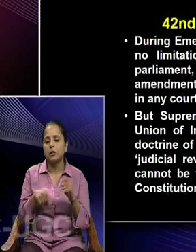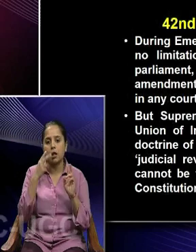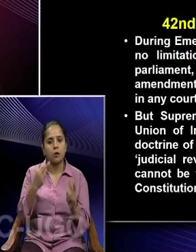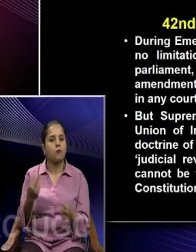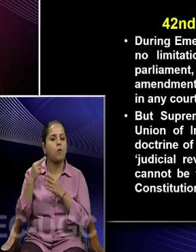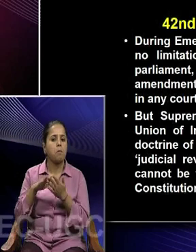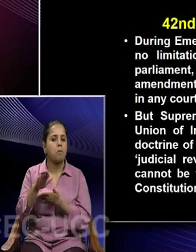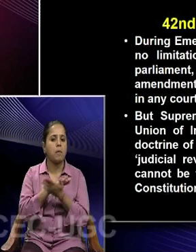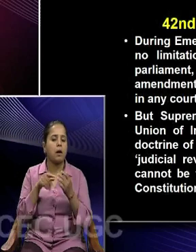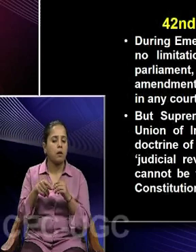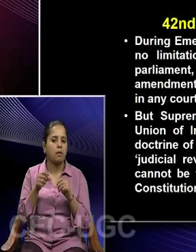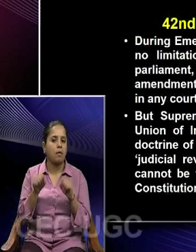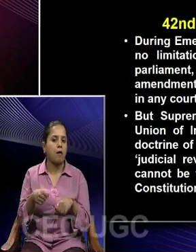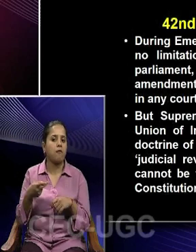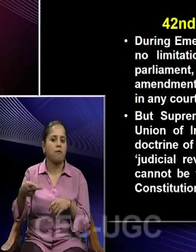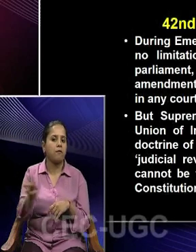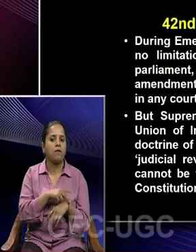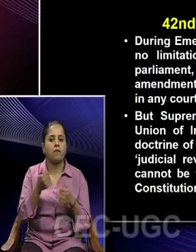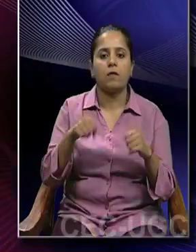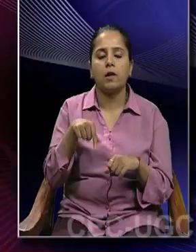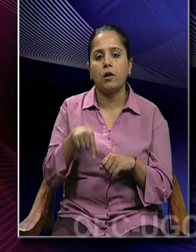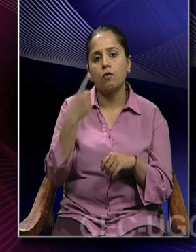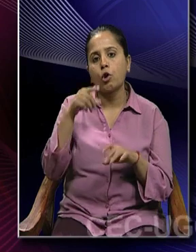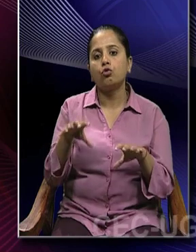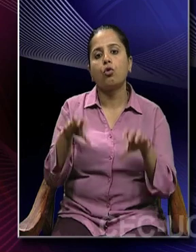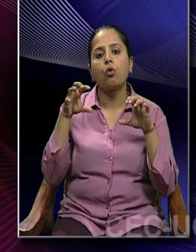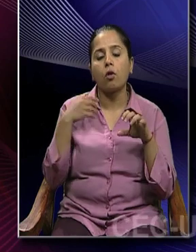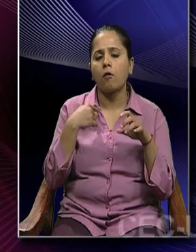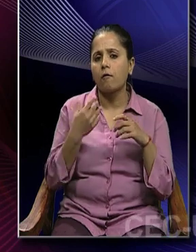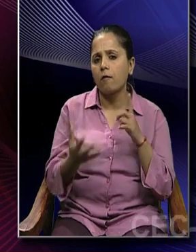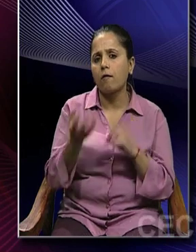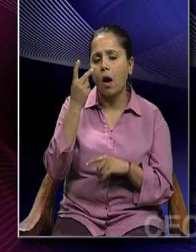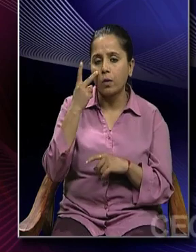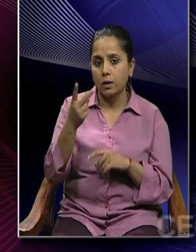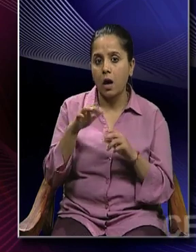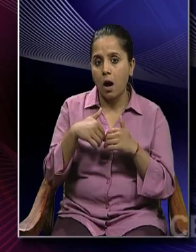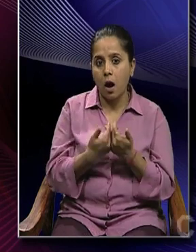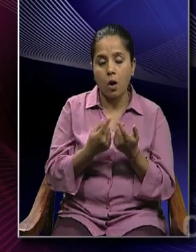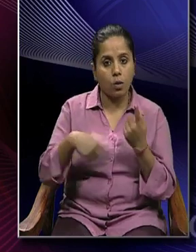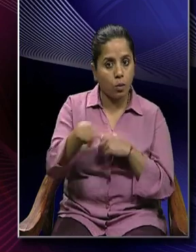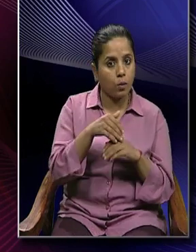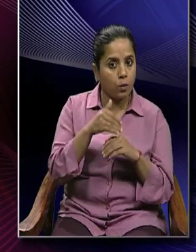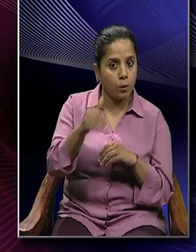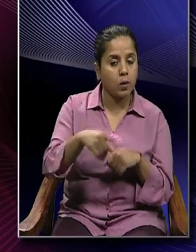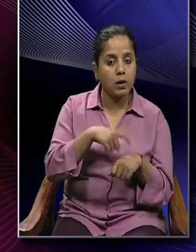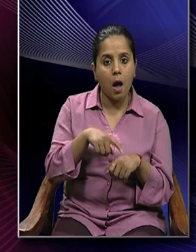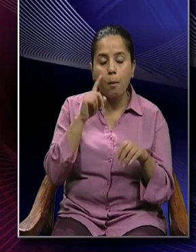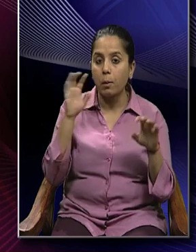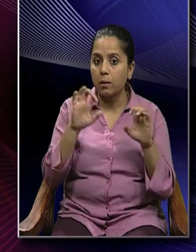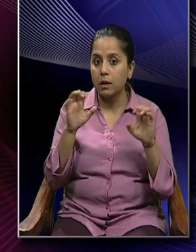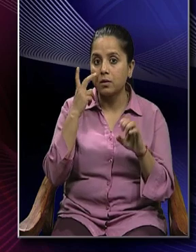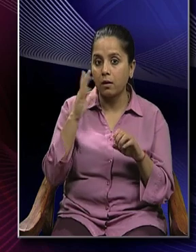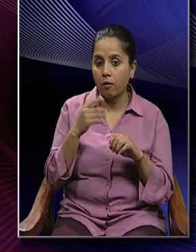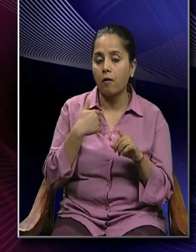which cannot be taken away by amending the constitution. So, we find that how even during the times of emergency,